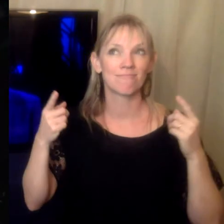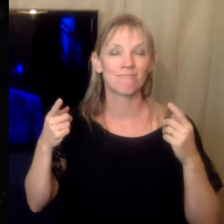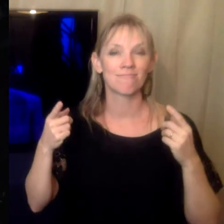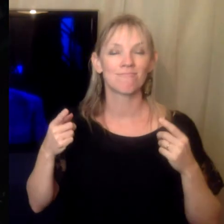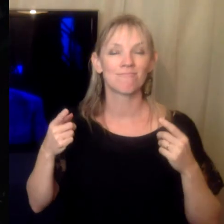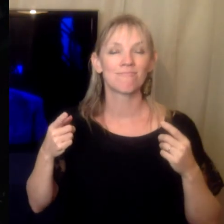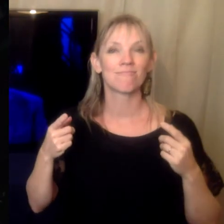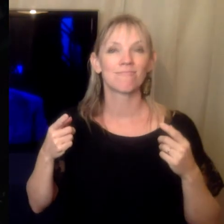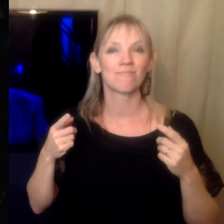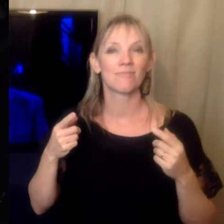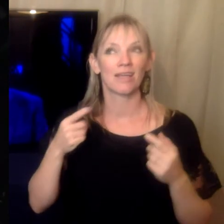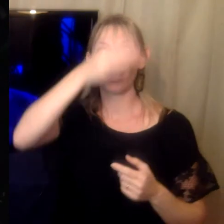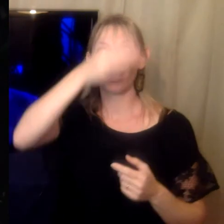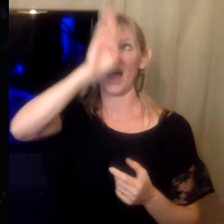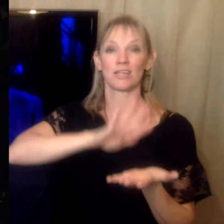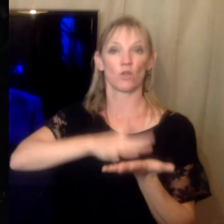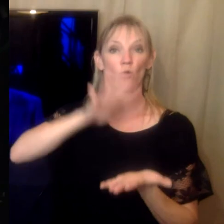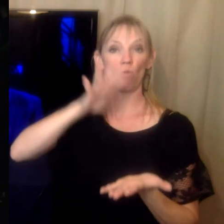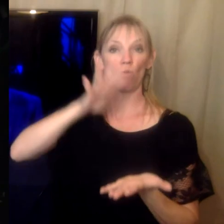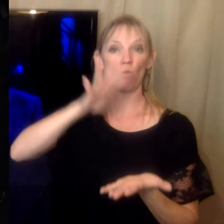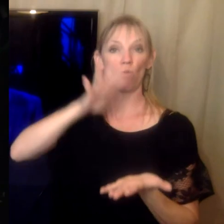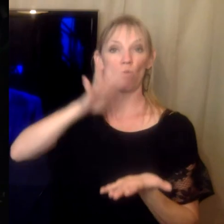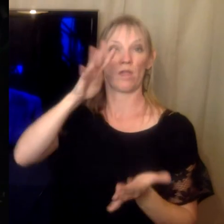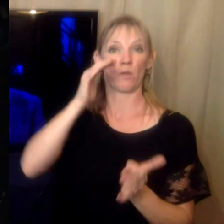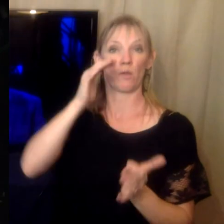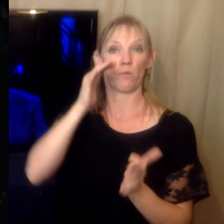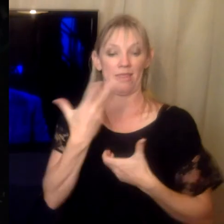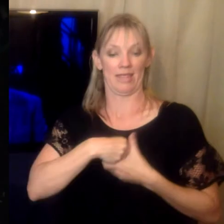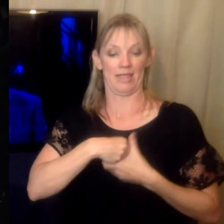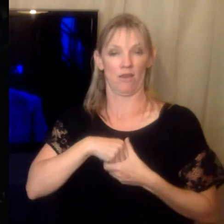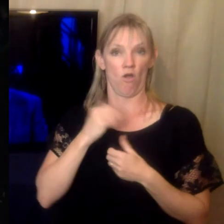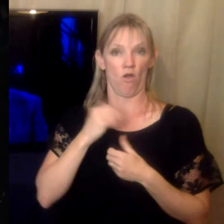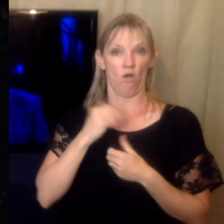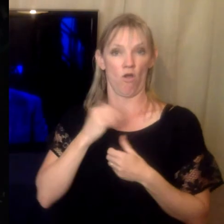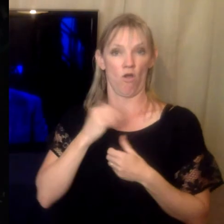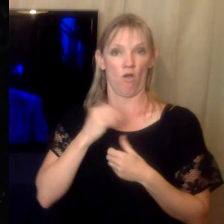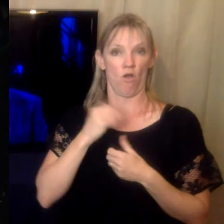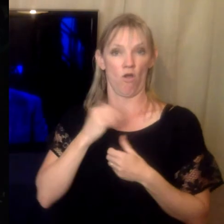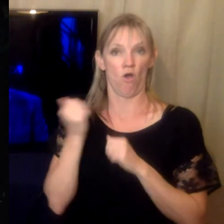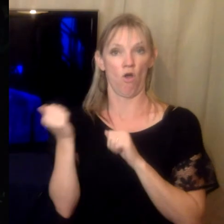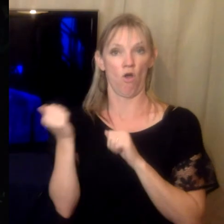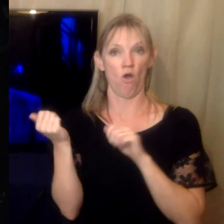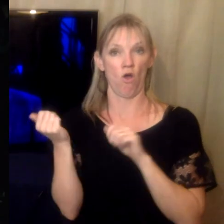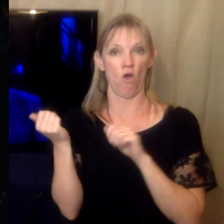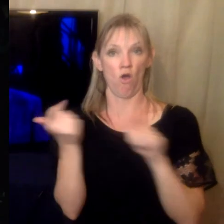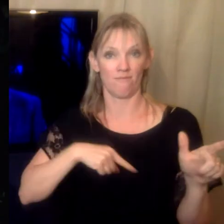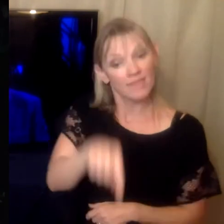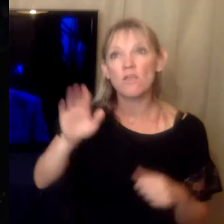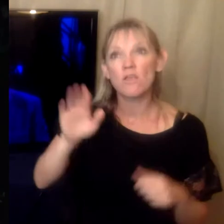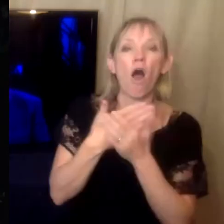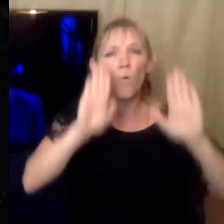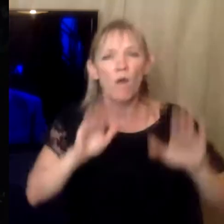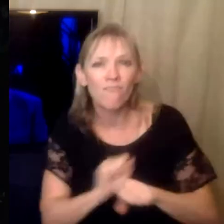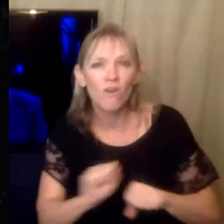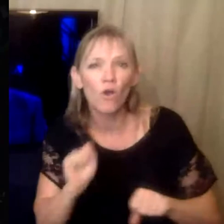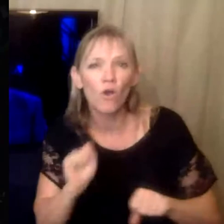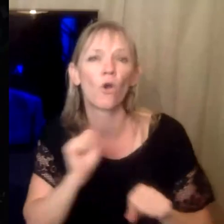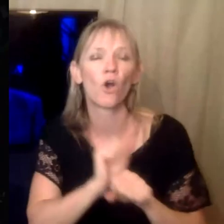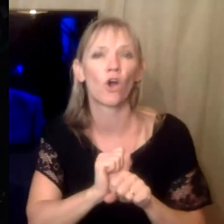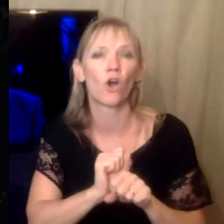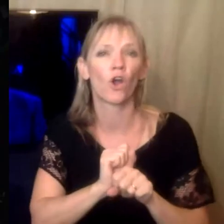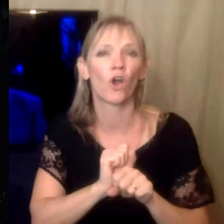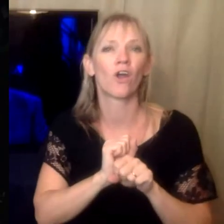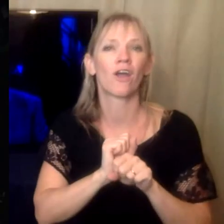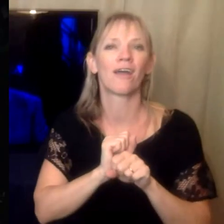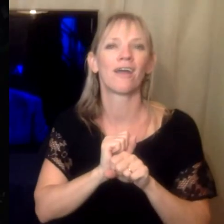the glory of God in us all. For this and all the wonderful works that unfold,